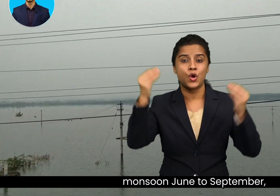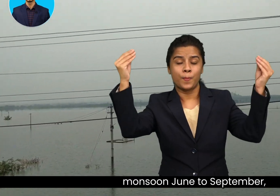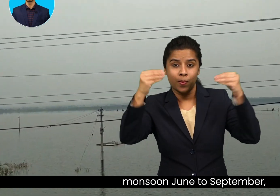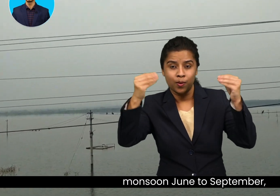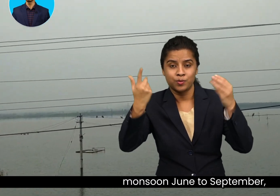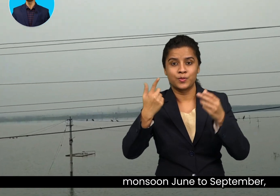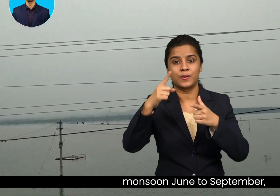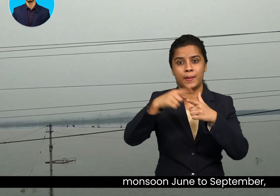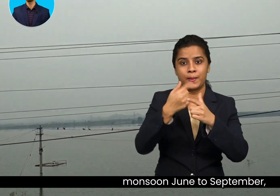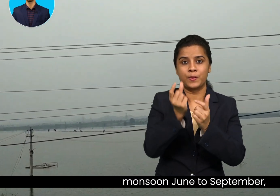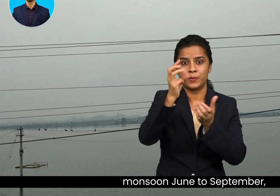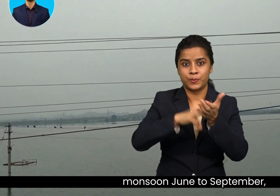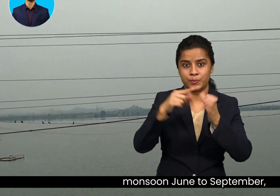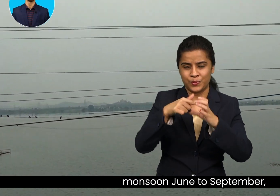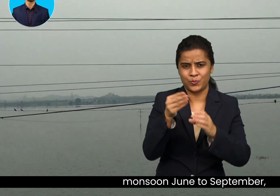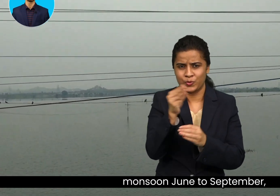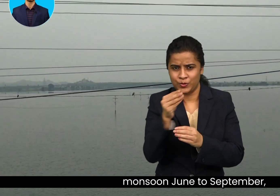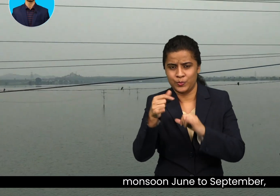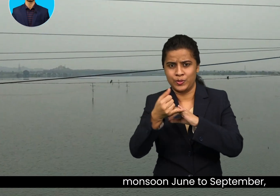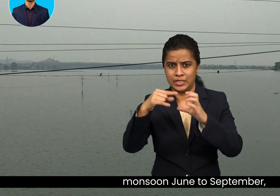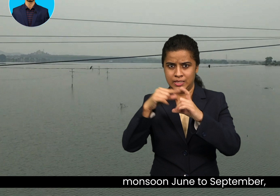monsoon, June to September,